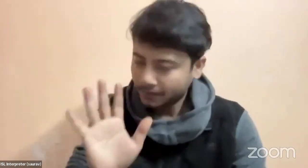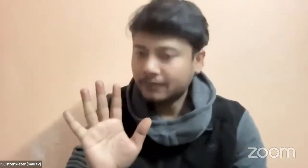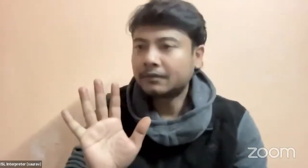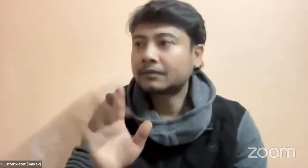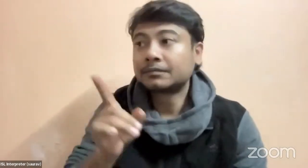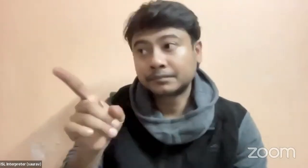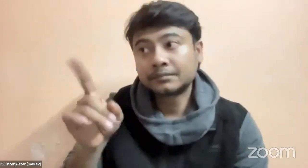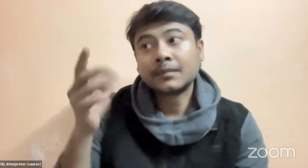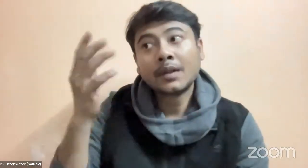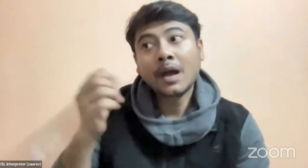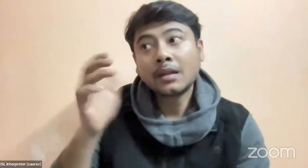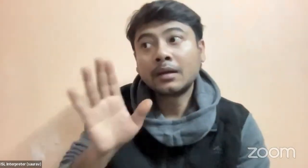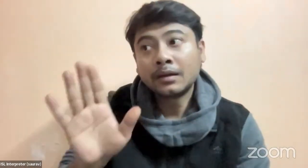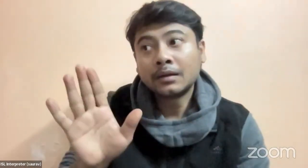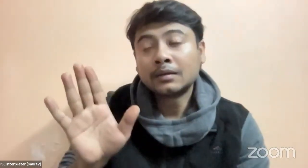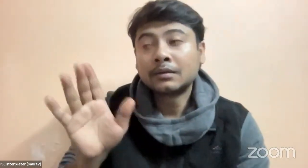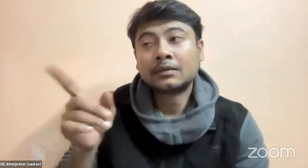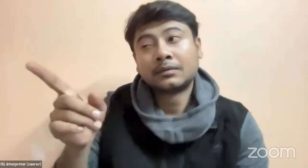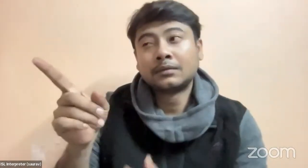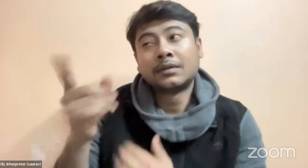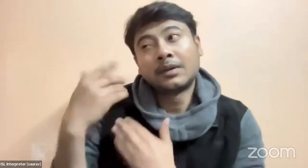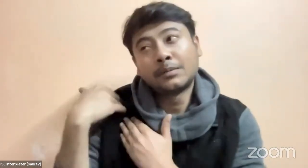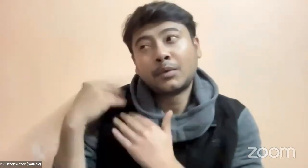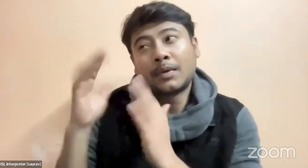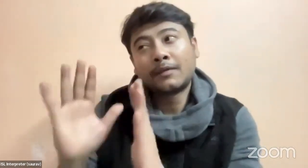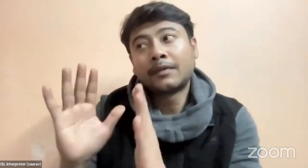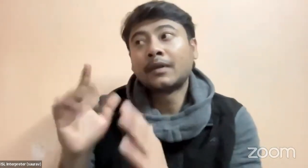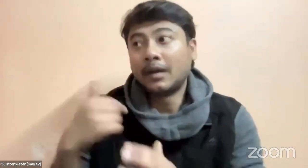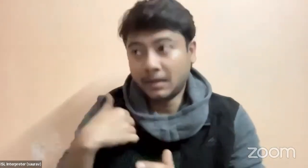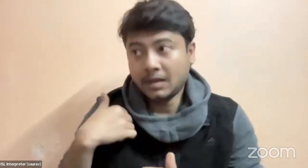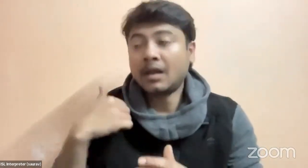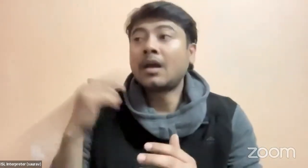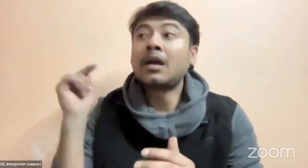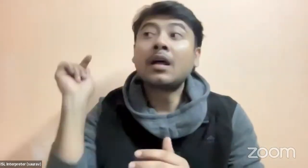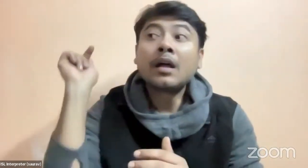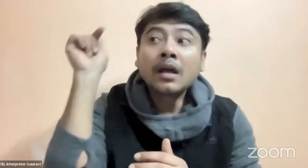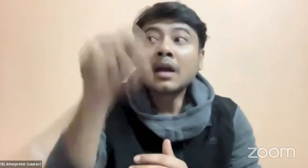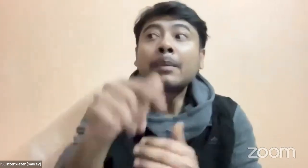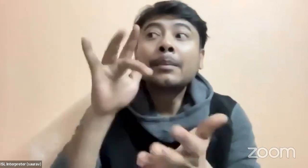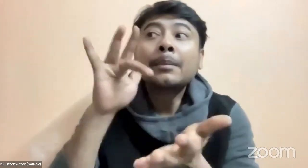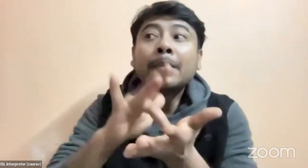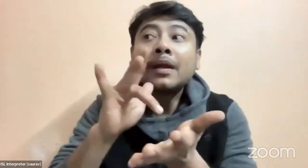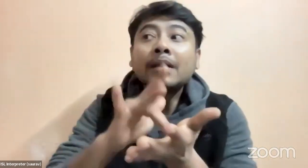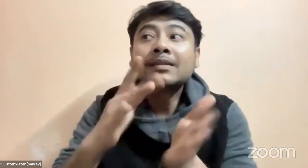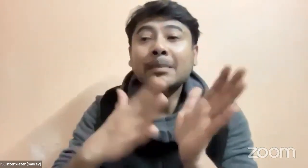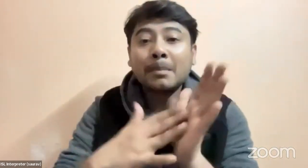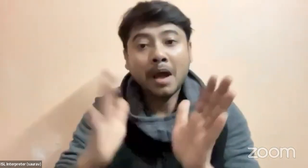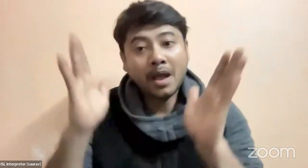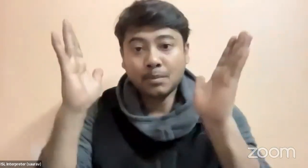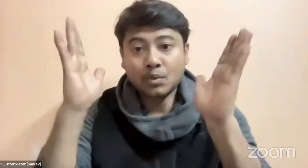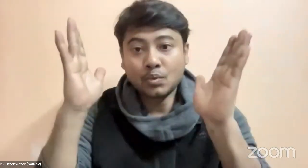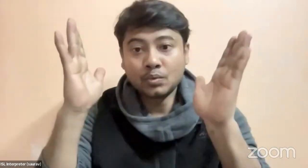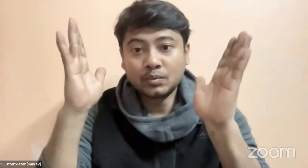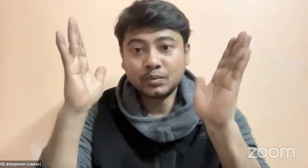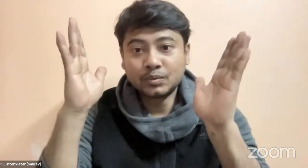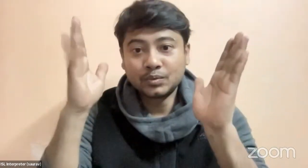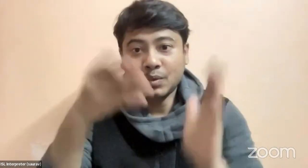in Mayapur Dham, which is Navadip. Please write Mayapur Dham in Navadip, which comes in West Bengal.